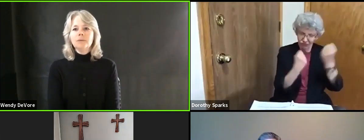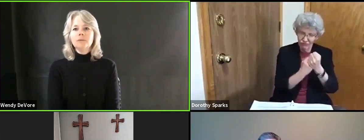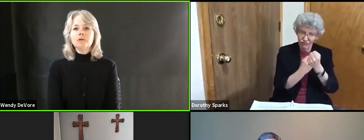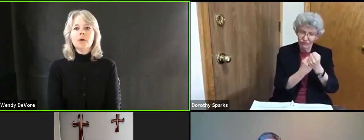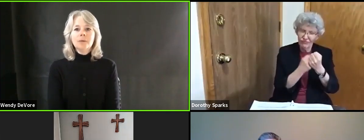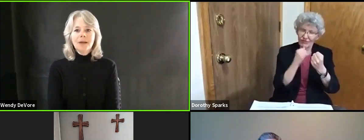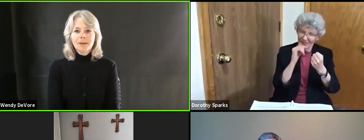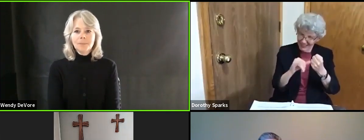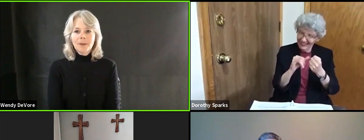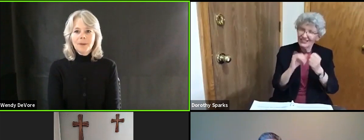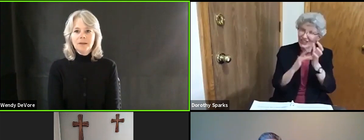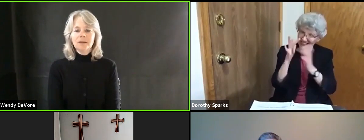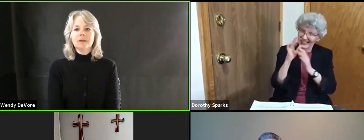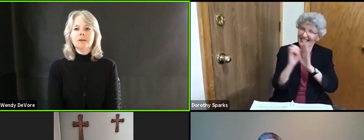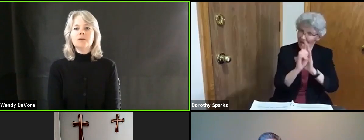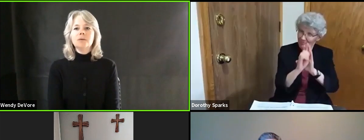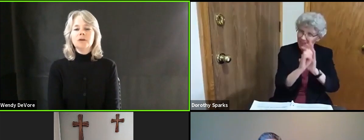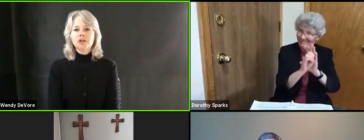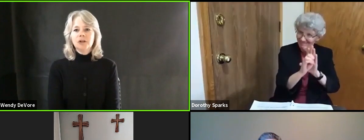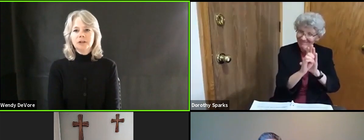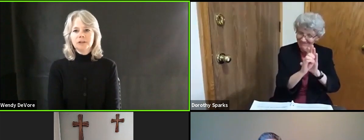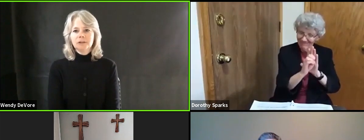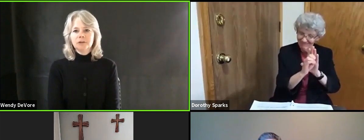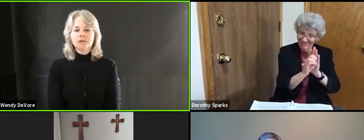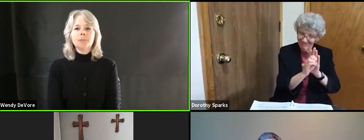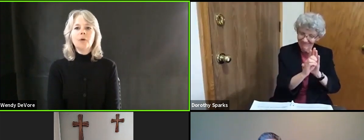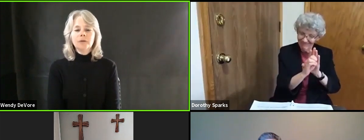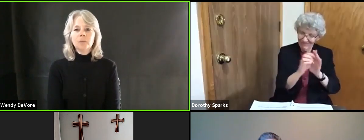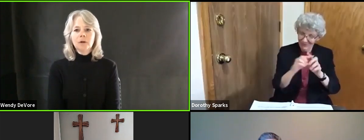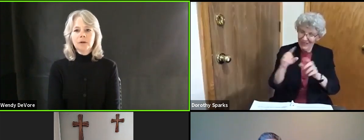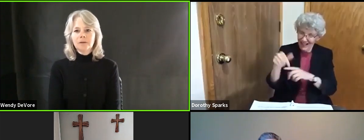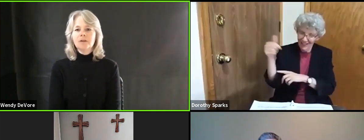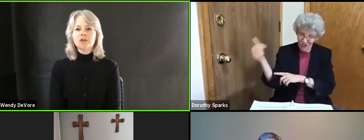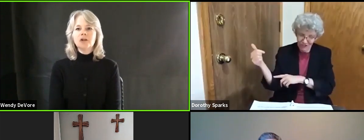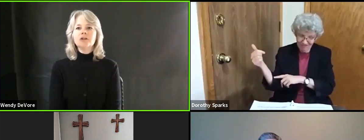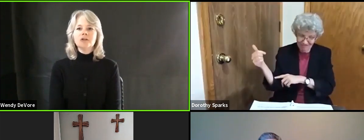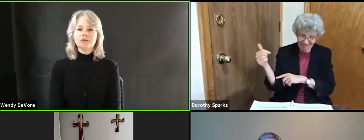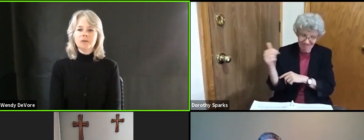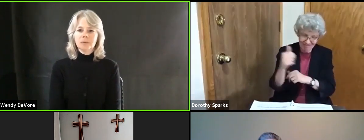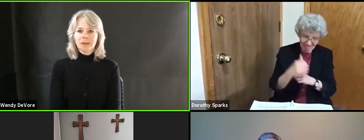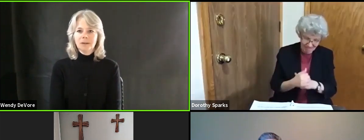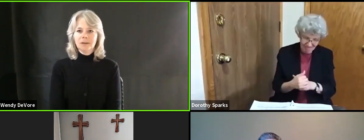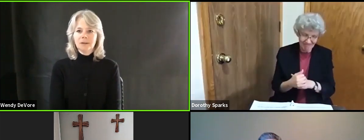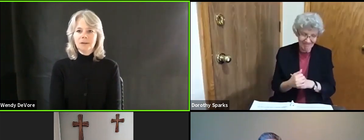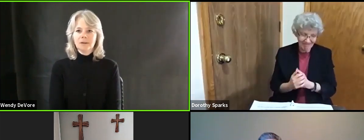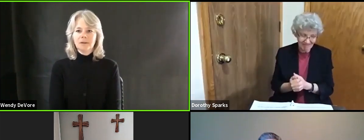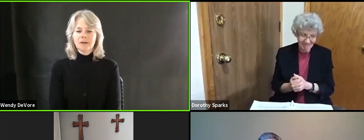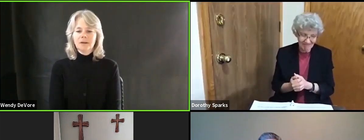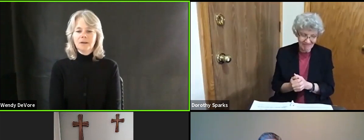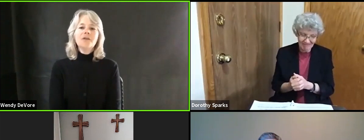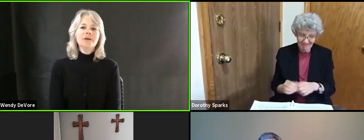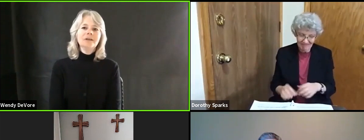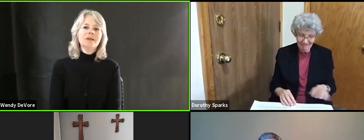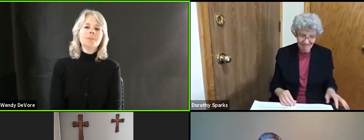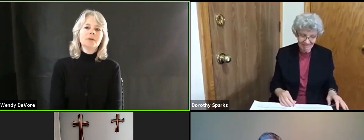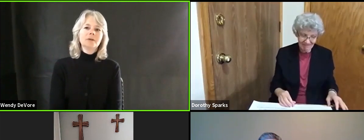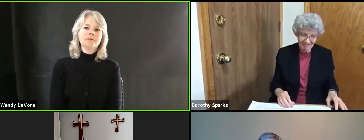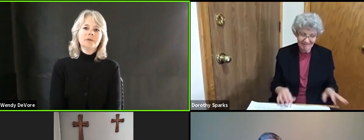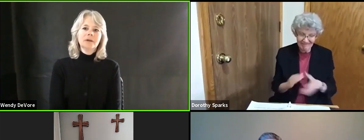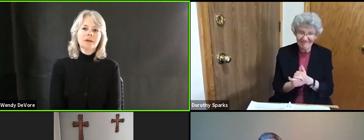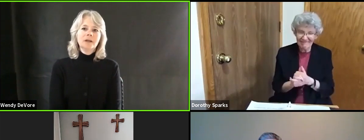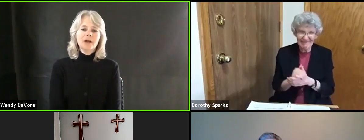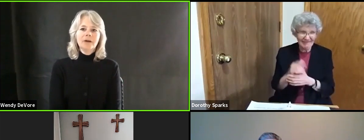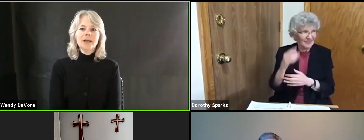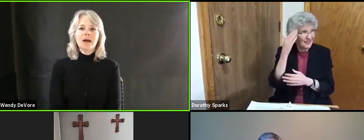When you donate money to the church to support the work that the church is doing, that's another example